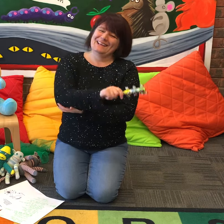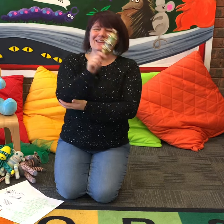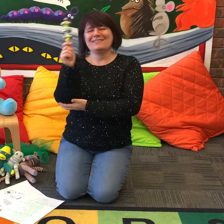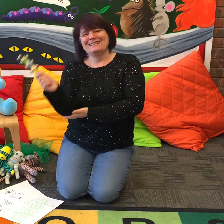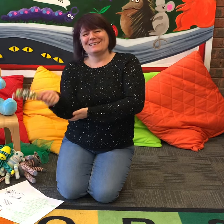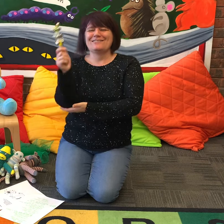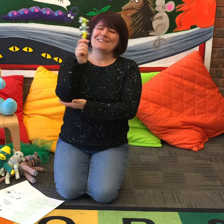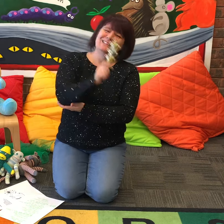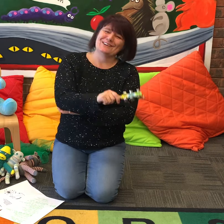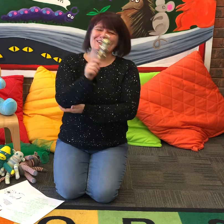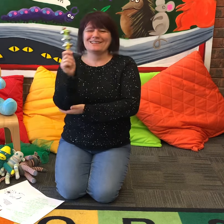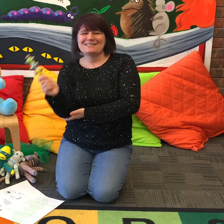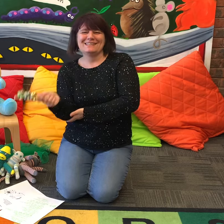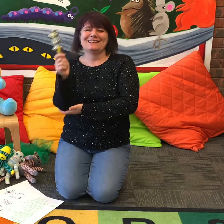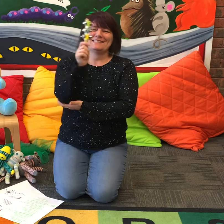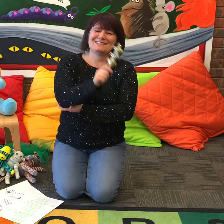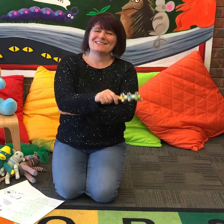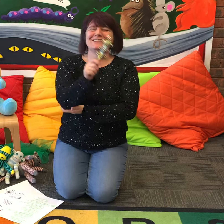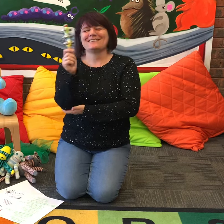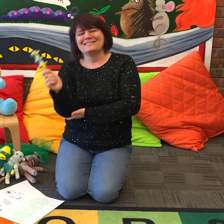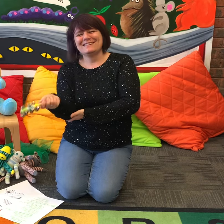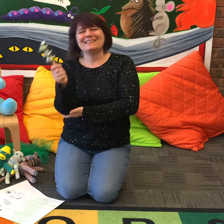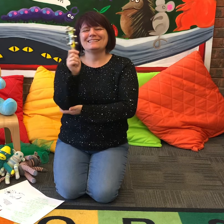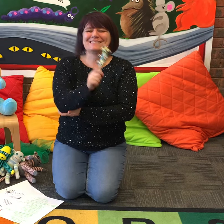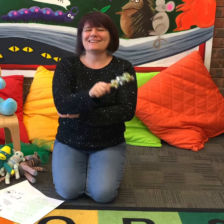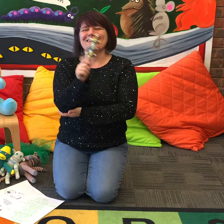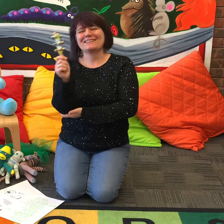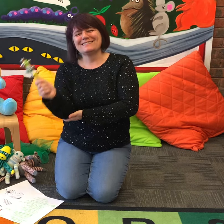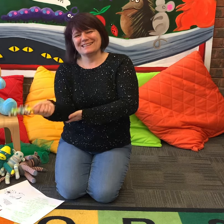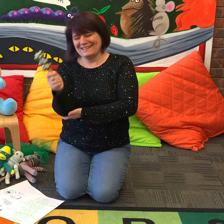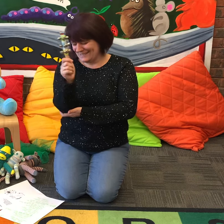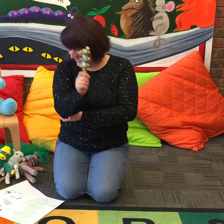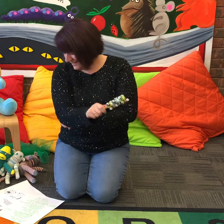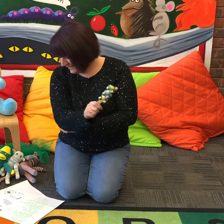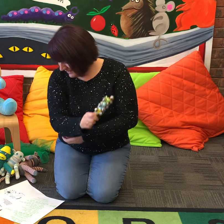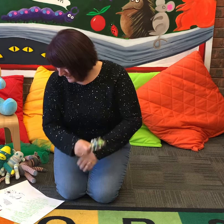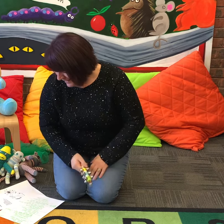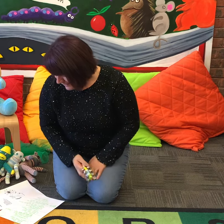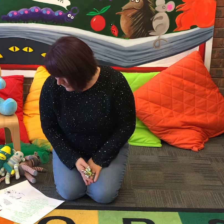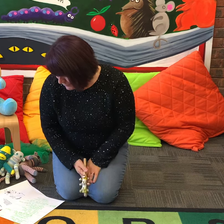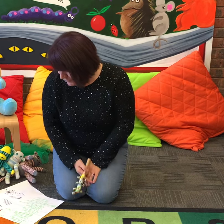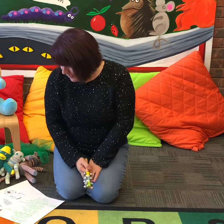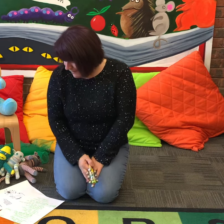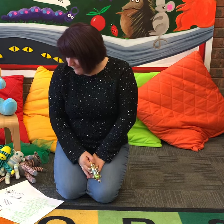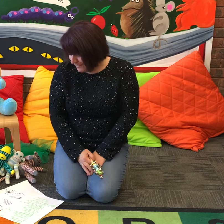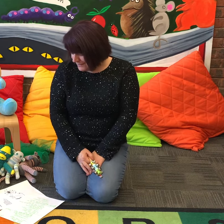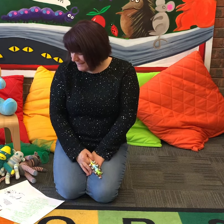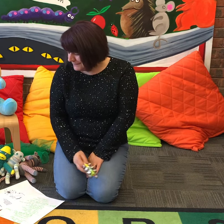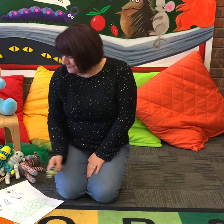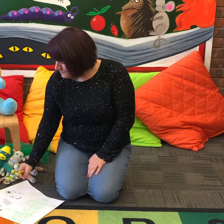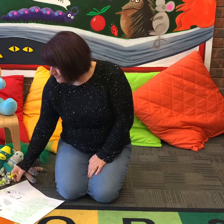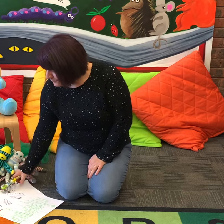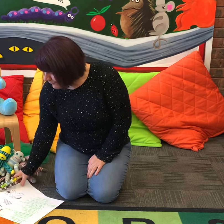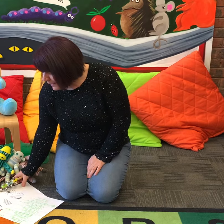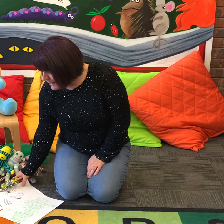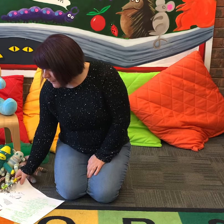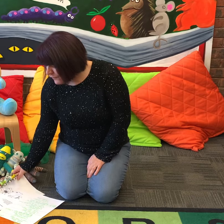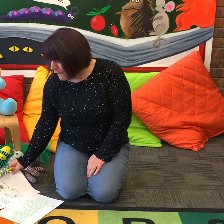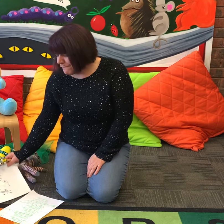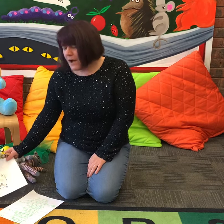Hickory dickory dock. Tick tock, tick tock, tick tock. Good job, everybody. Now I've got a